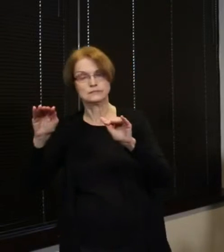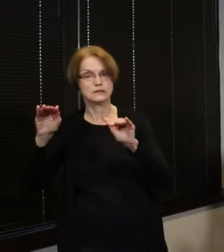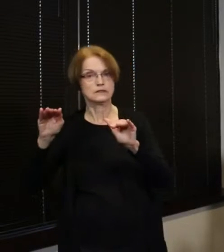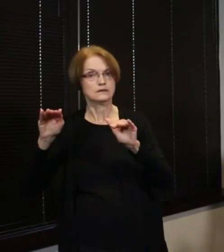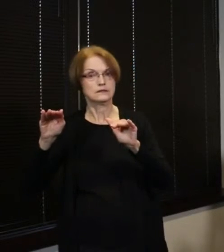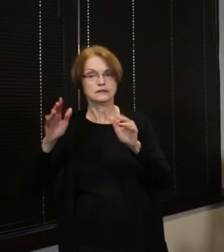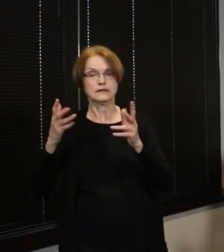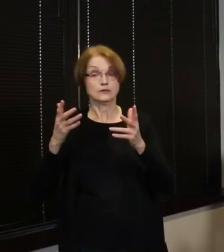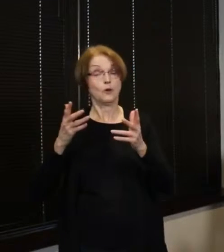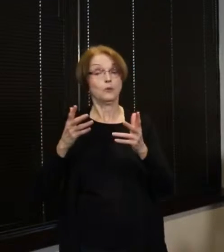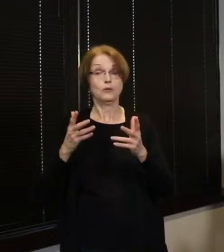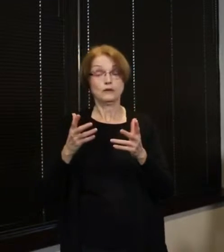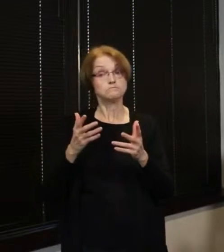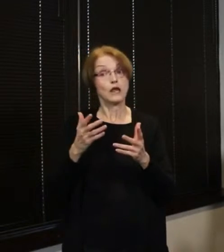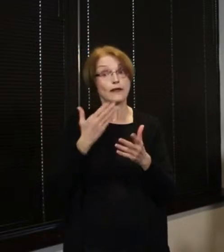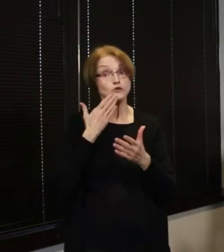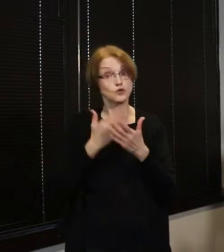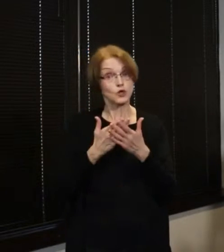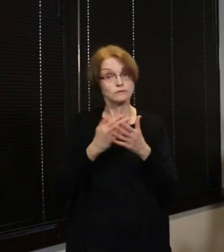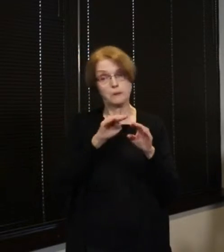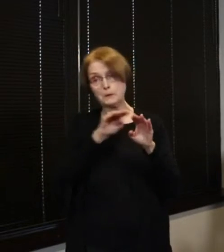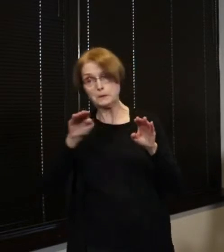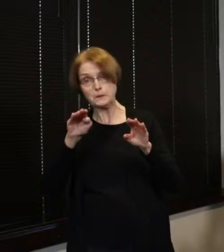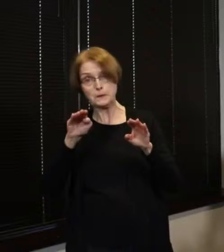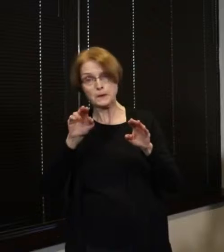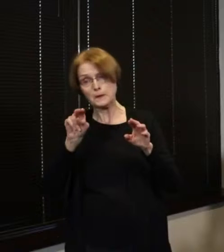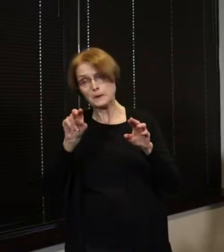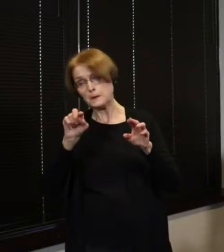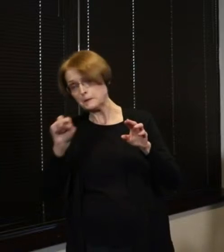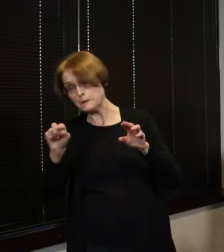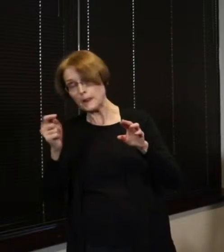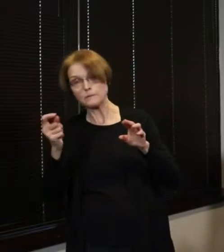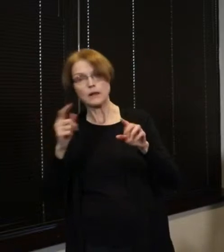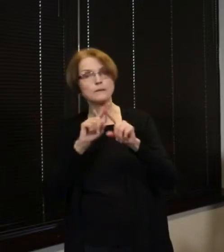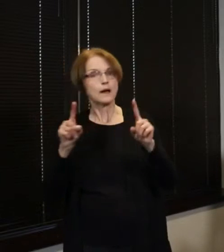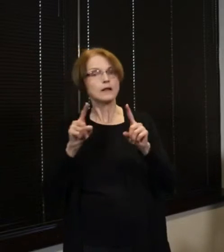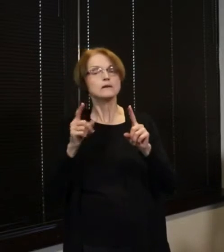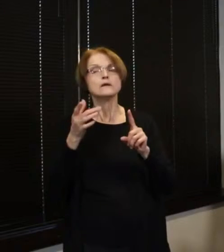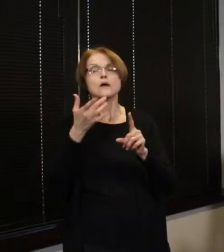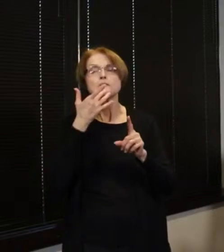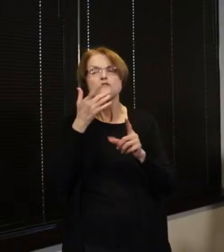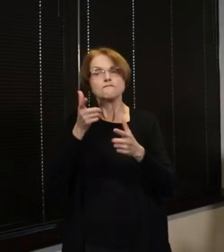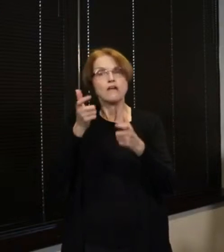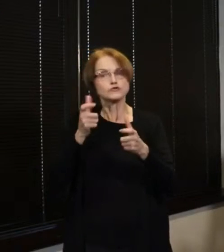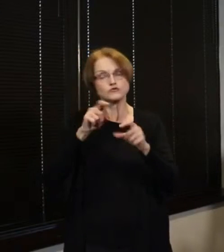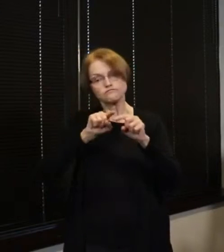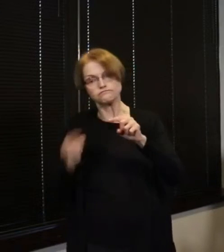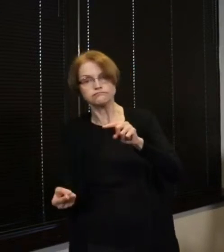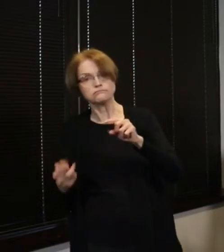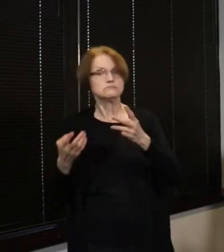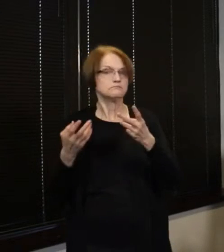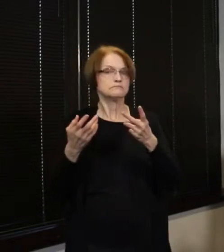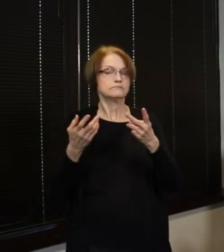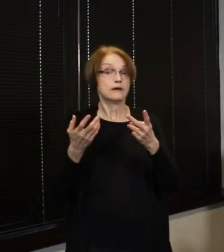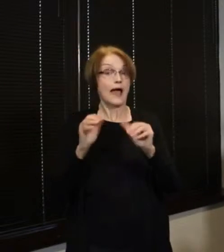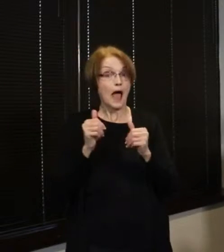we would love for this to come down even faster. And the way to do that is to reduce transmission in the community.